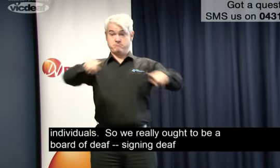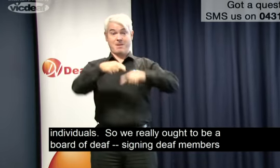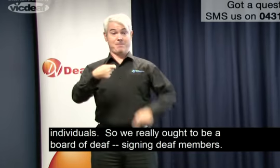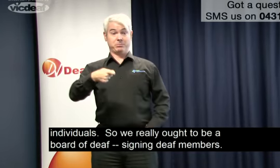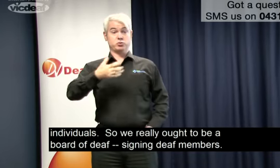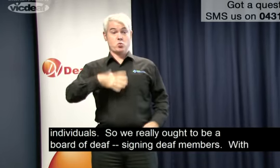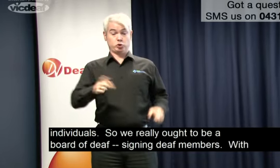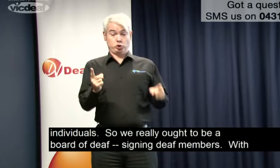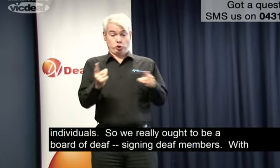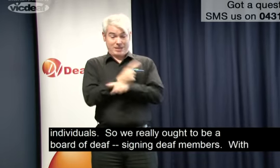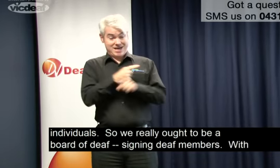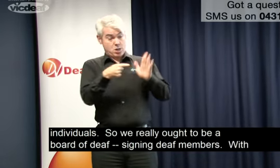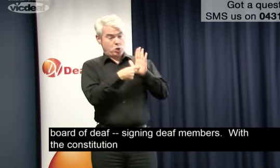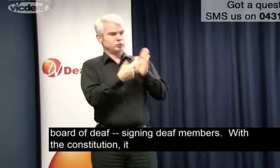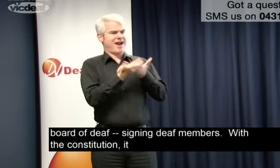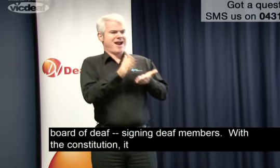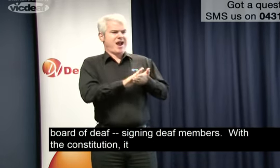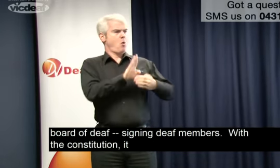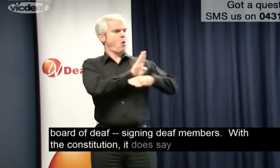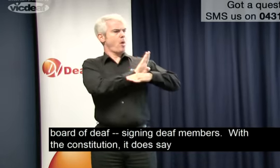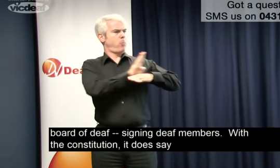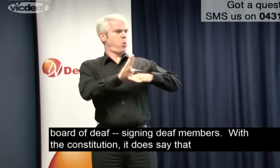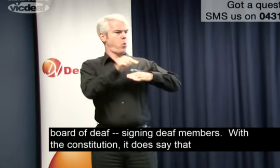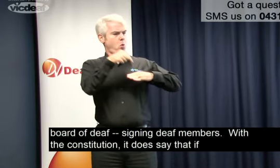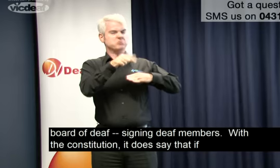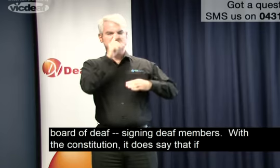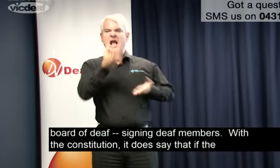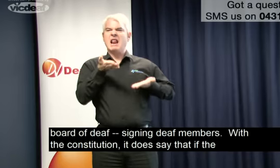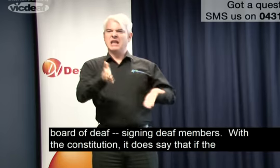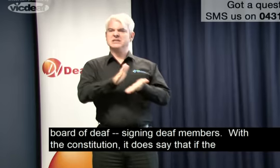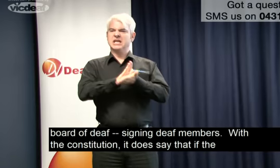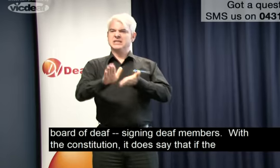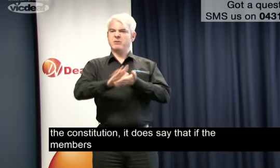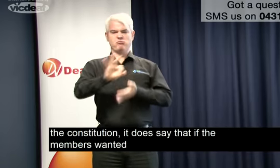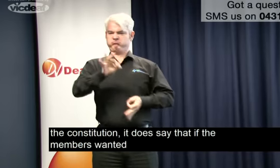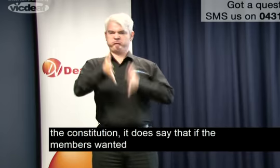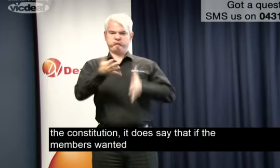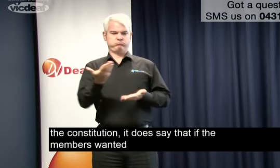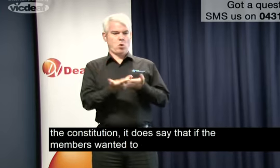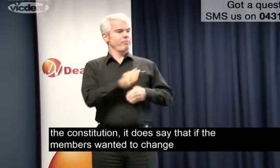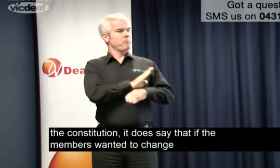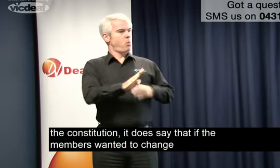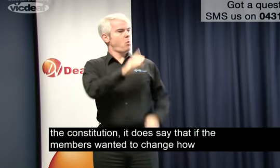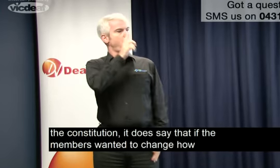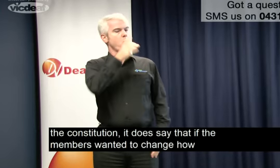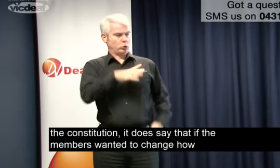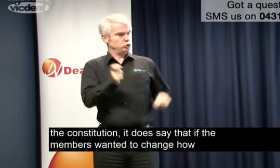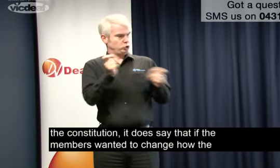say that if the members are wanting to change how the board operates, and if they want hard of